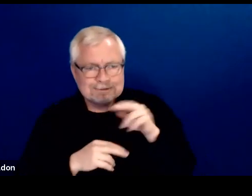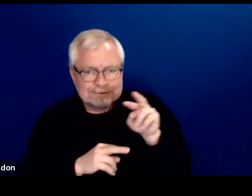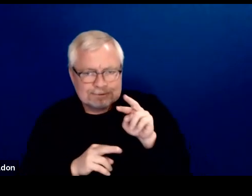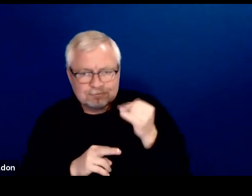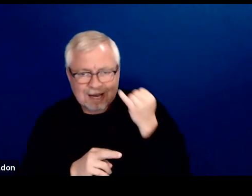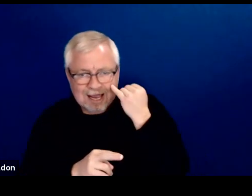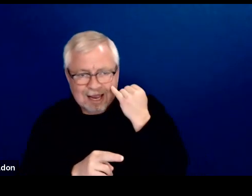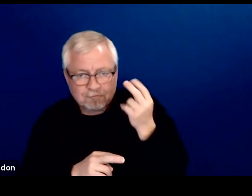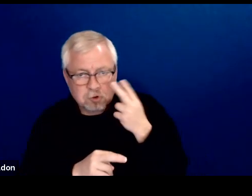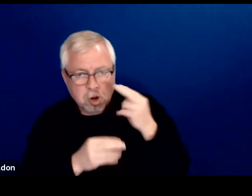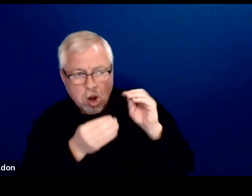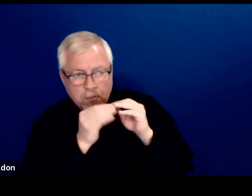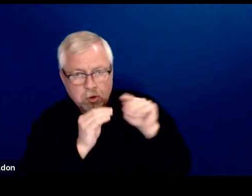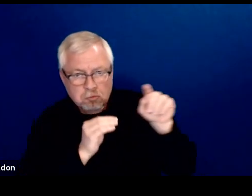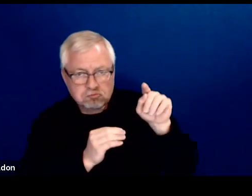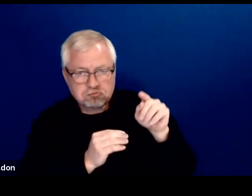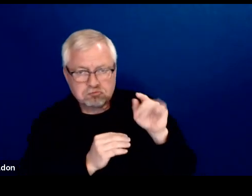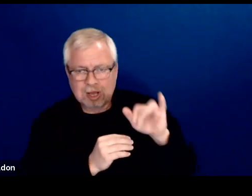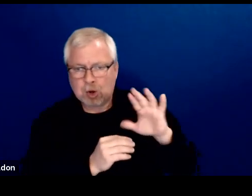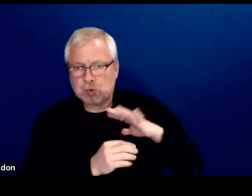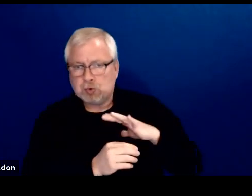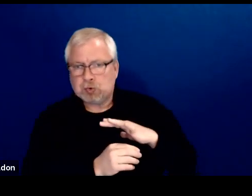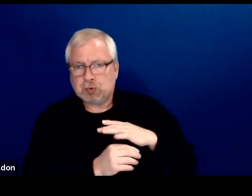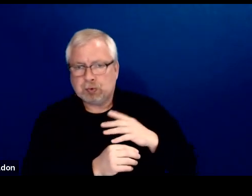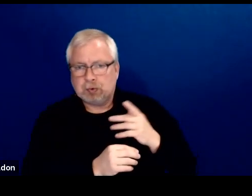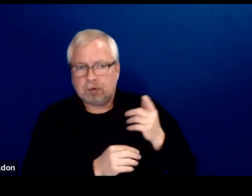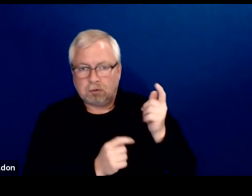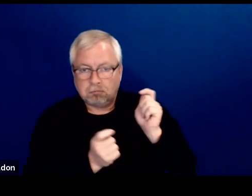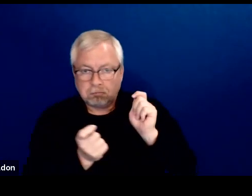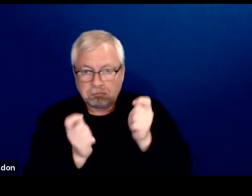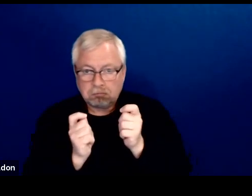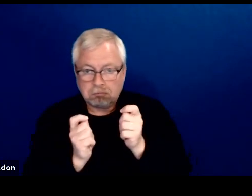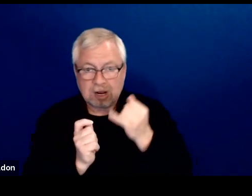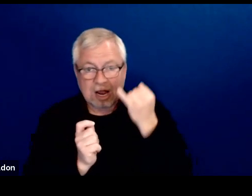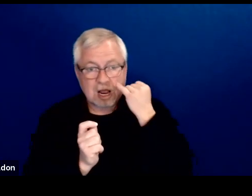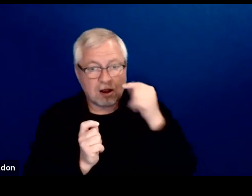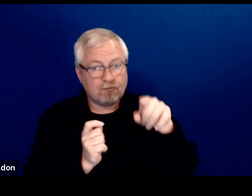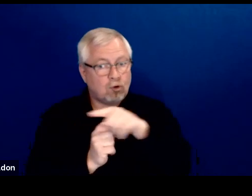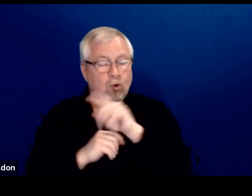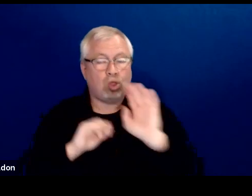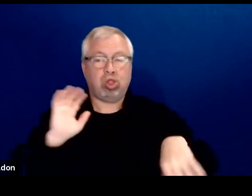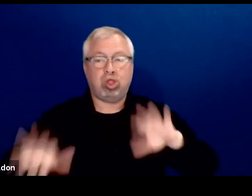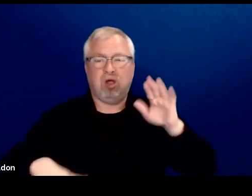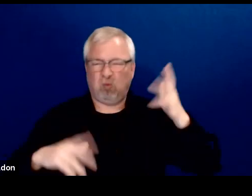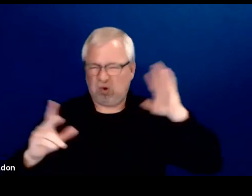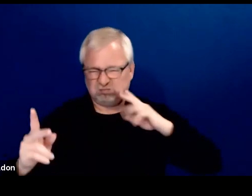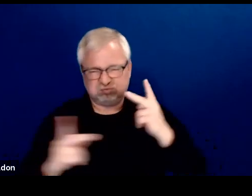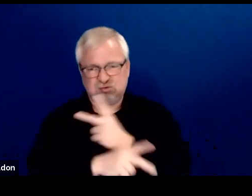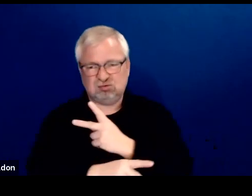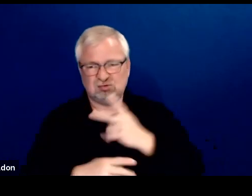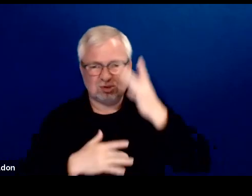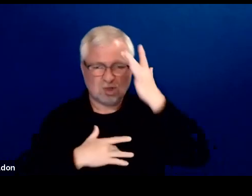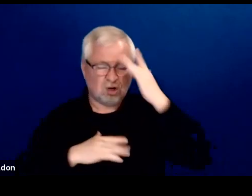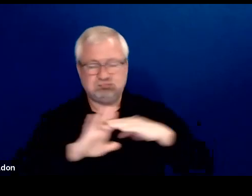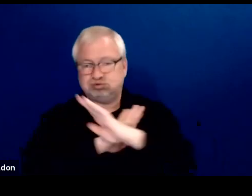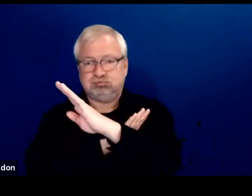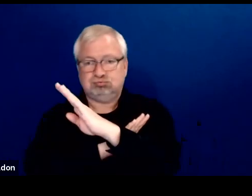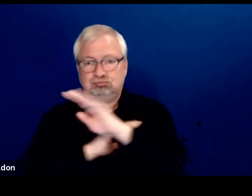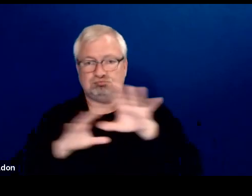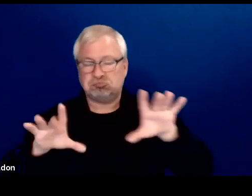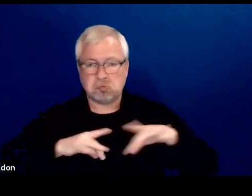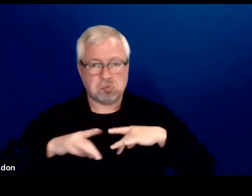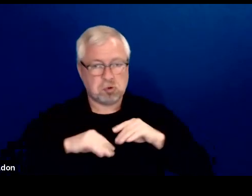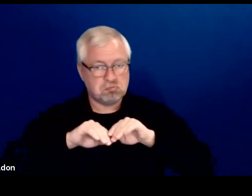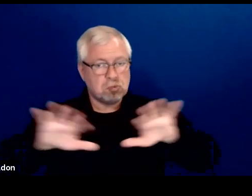overnight if we don't do this right. The thing that has got us in a better position is a lot of people, yes, because there